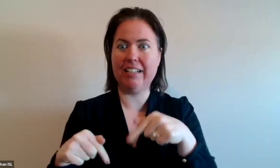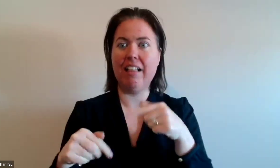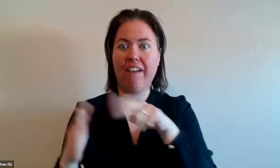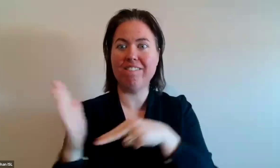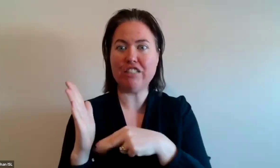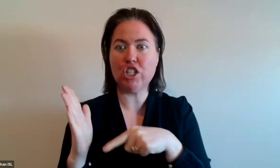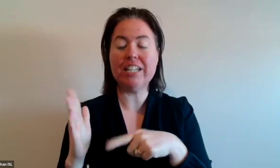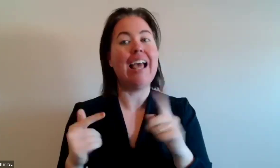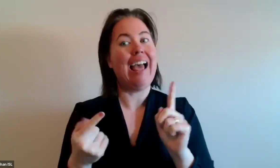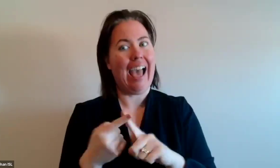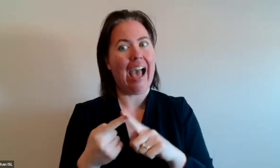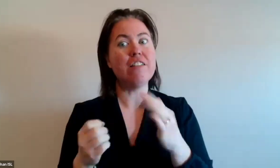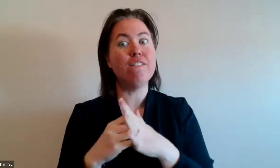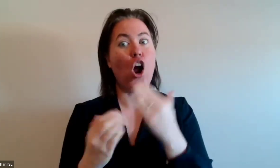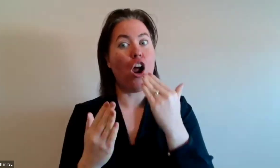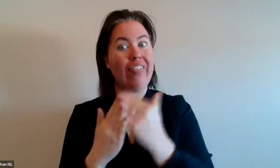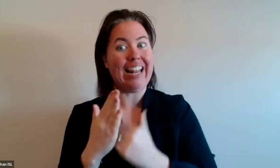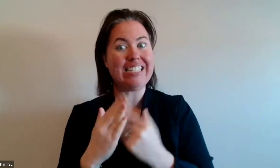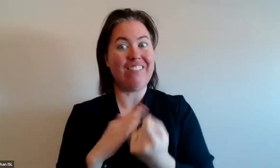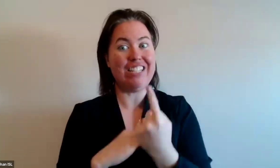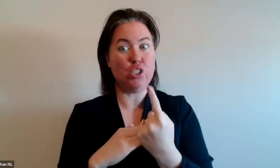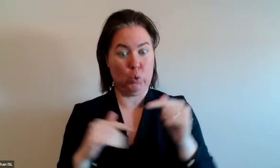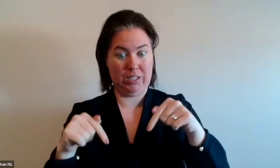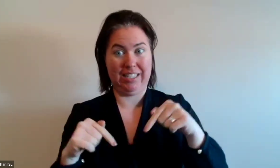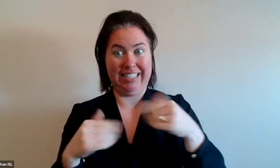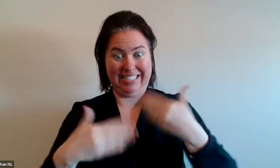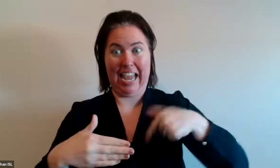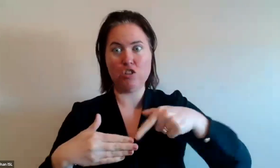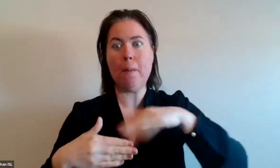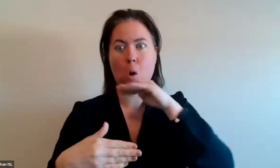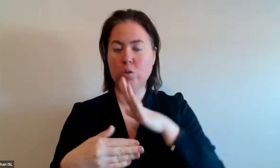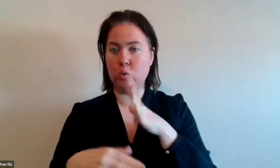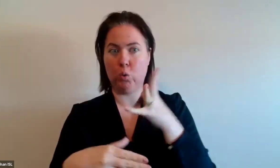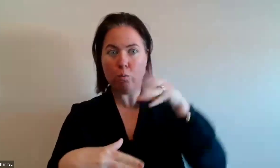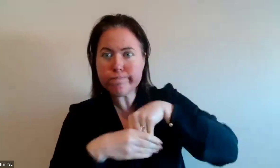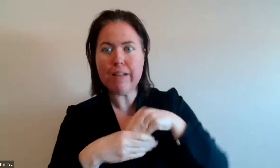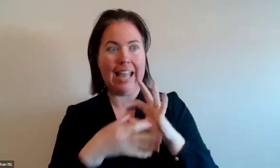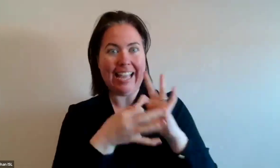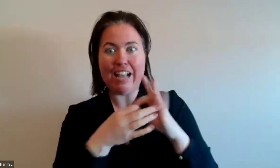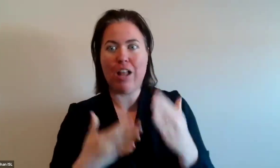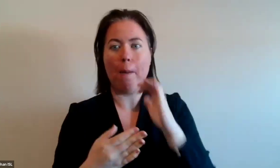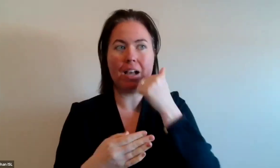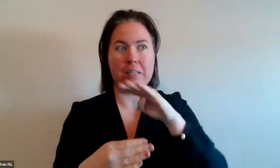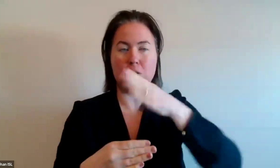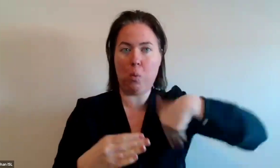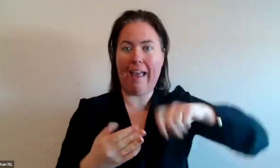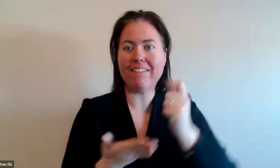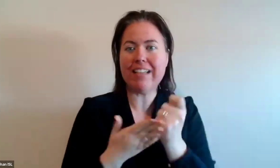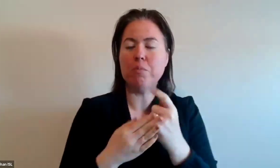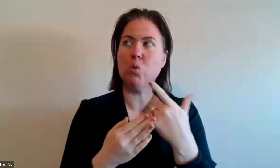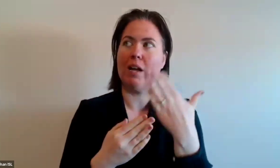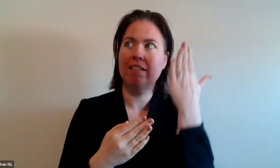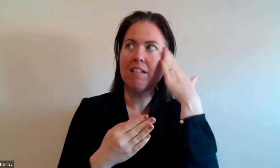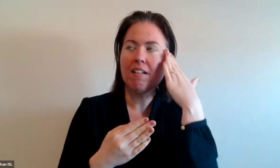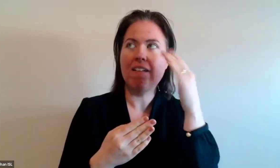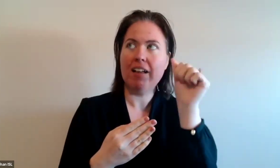to engage at the list of issues stage because it gives all of us an opportunity to be more familiar with the reporting process,